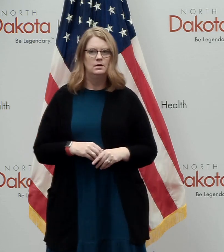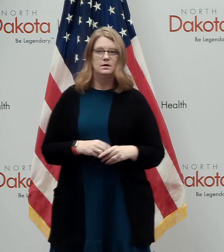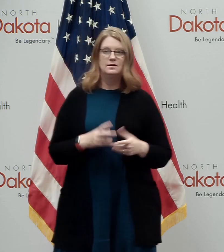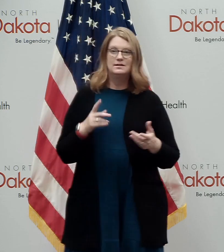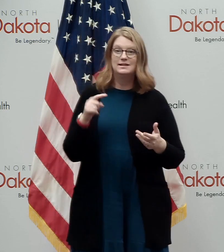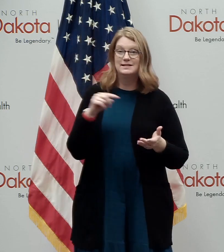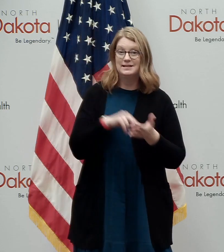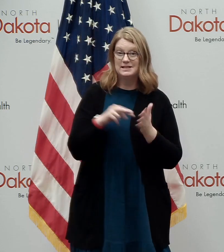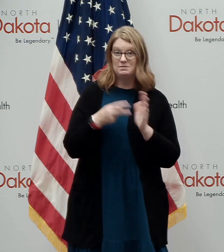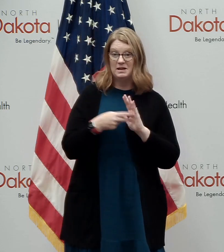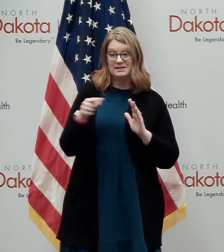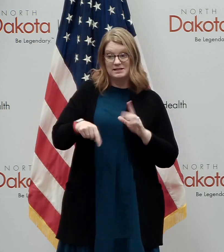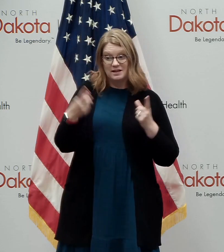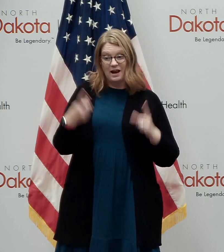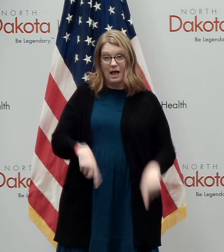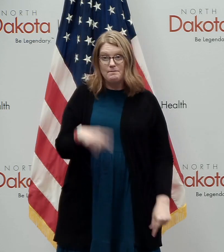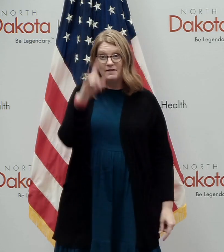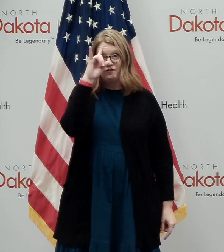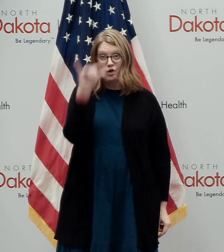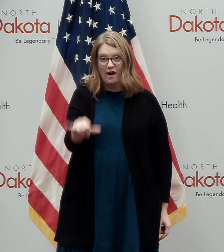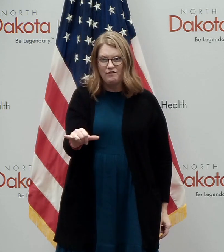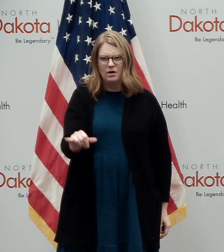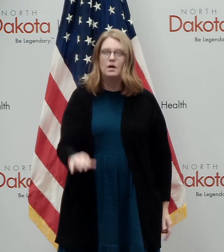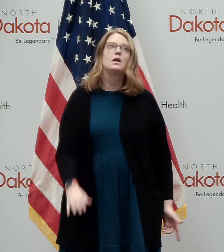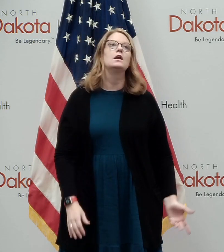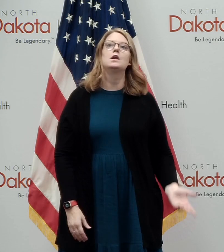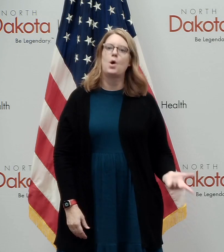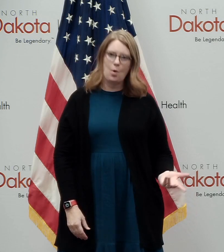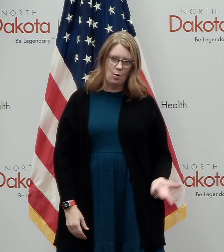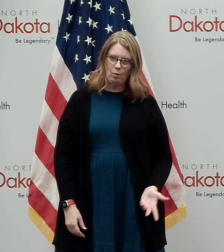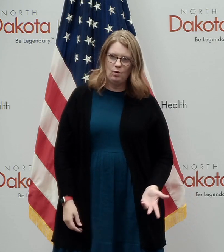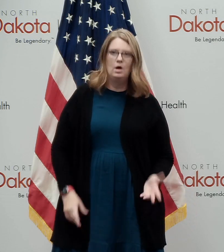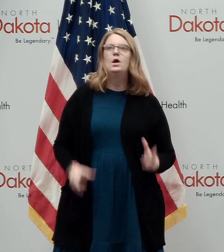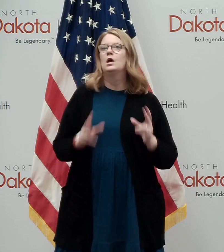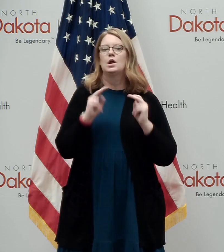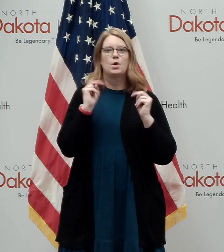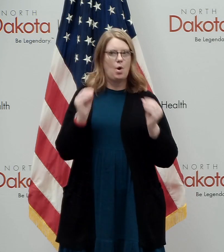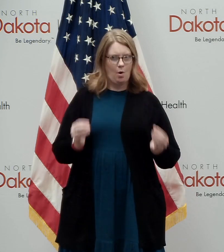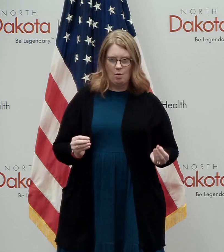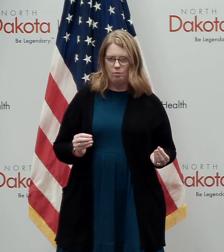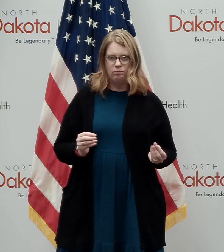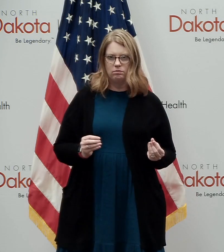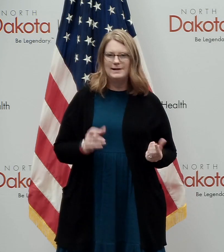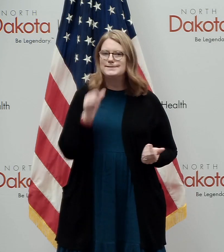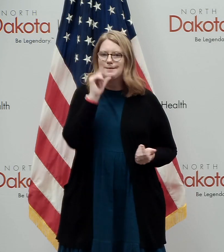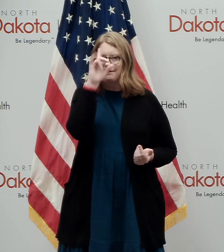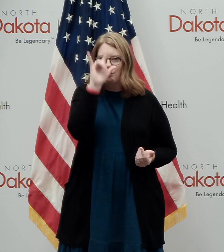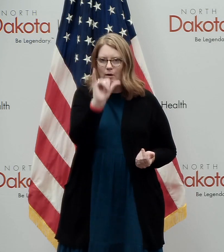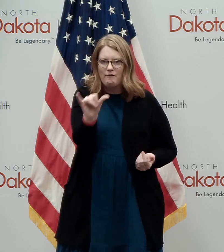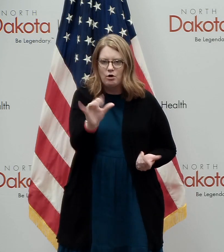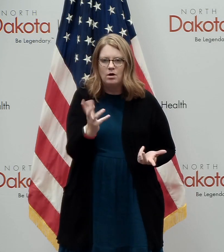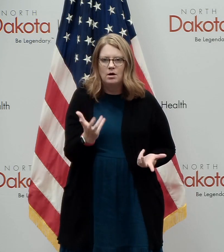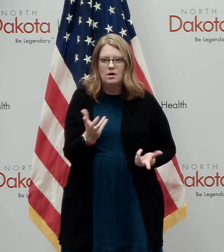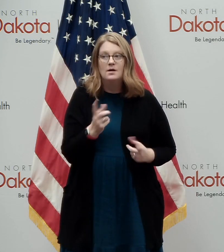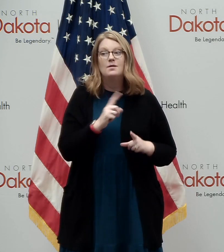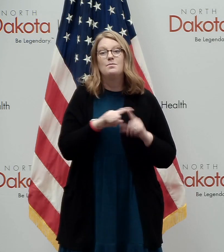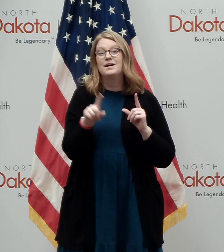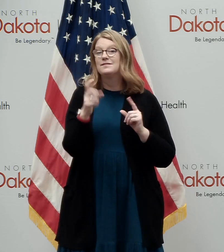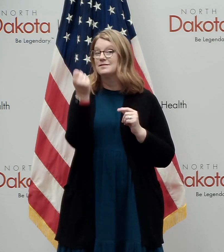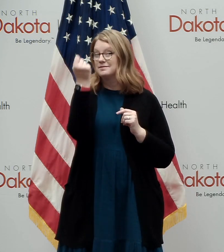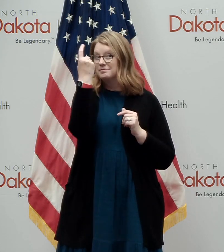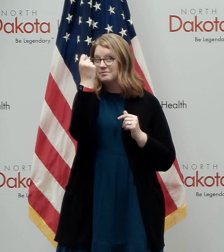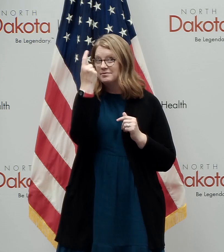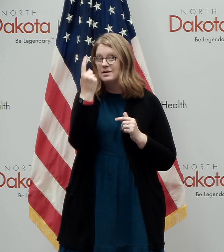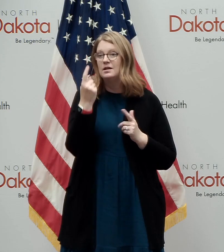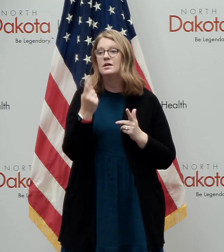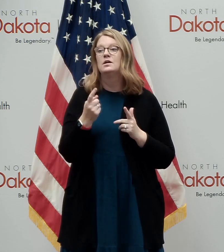forever thing. It's not a forever. It's until we get to the point where we've got more readily